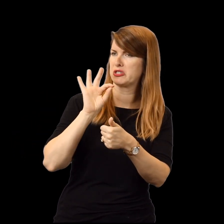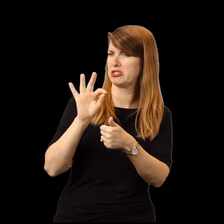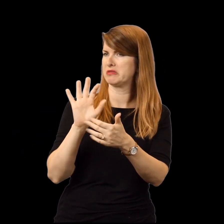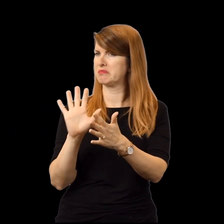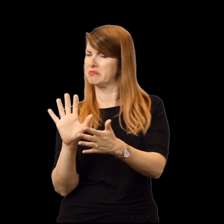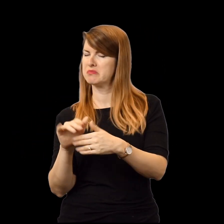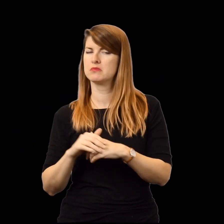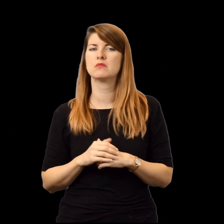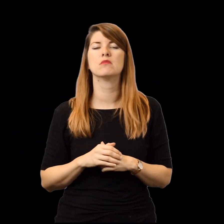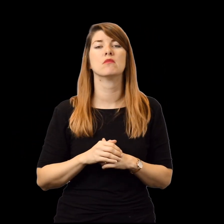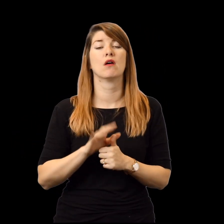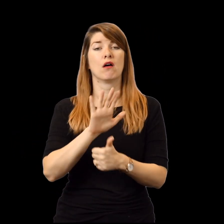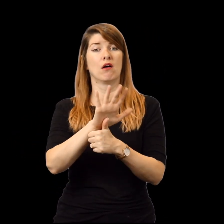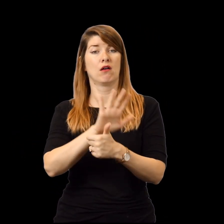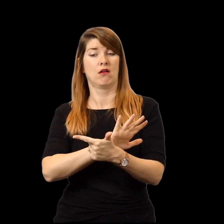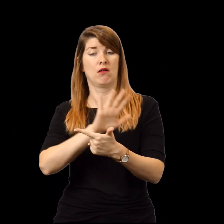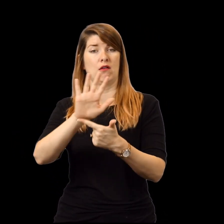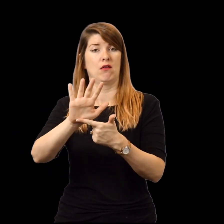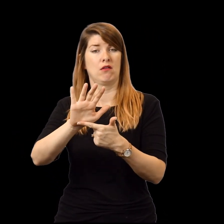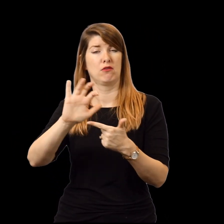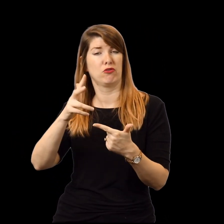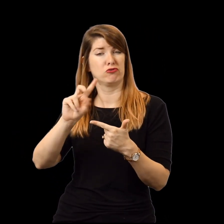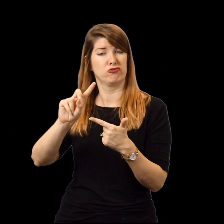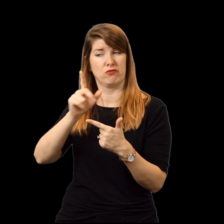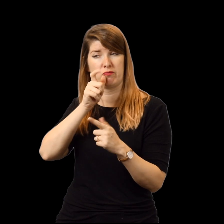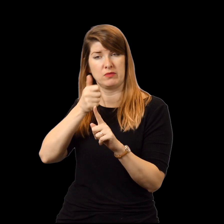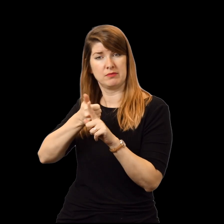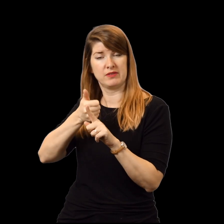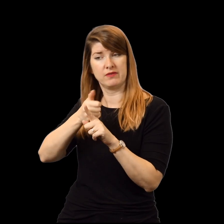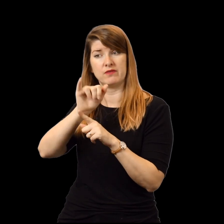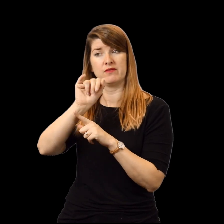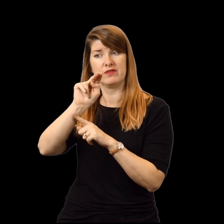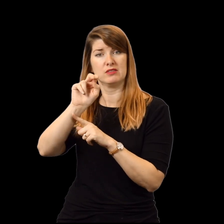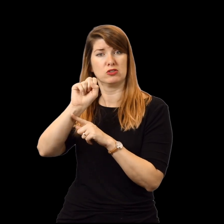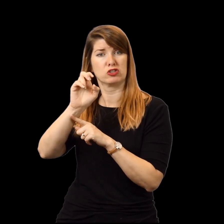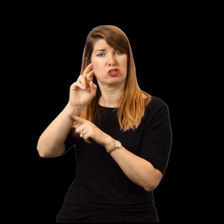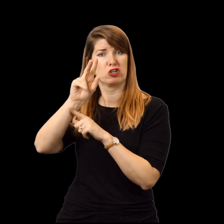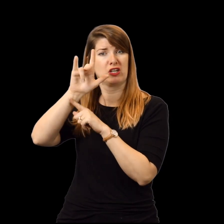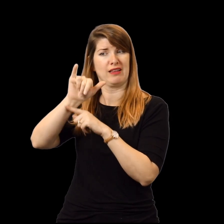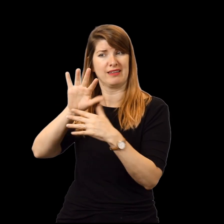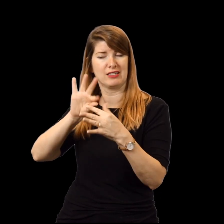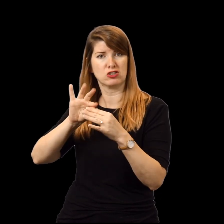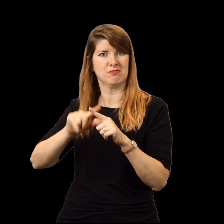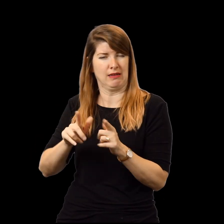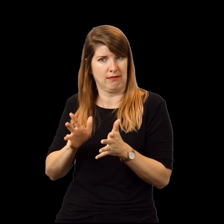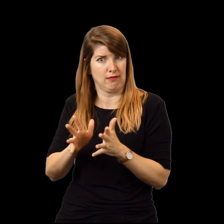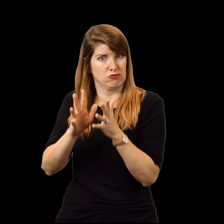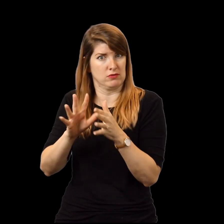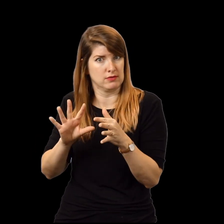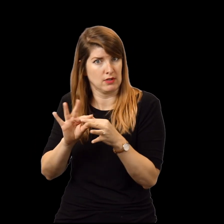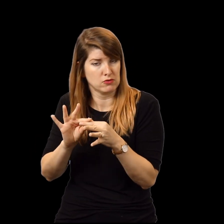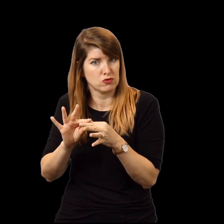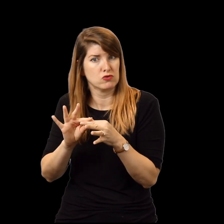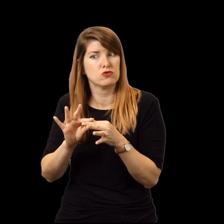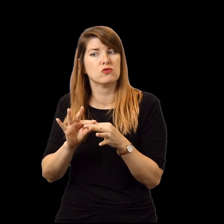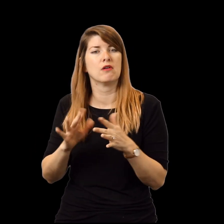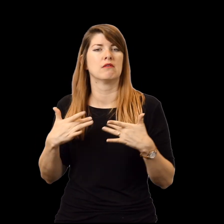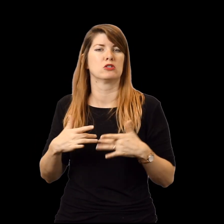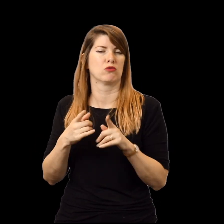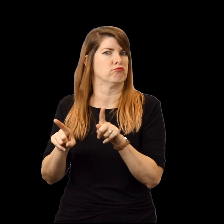good. The child who's insecurely attached, anxiously